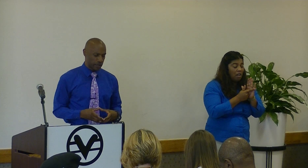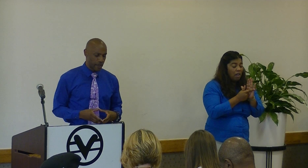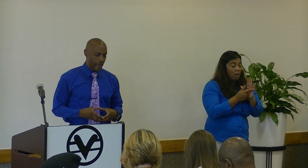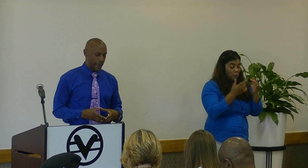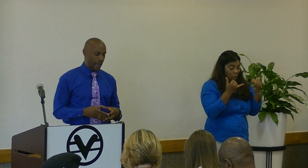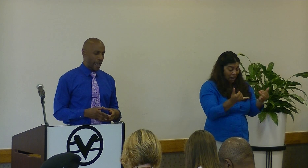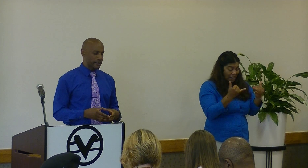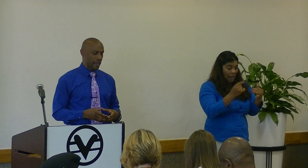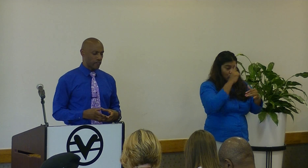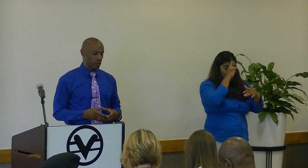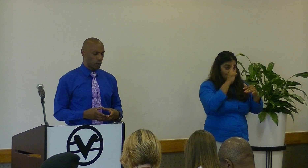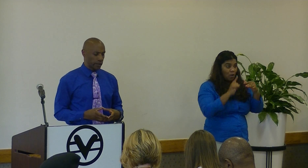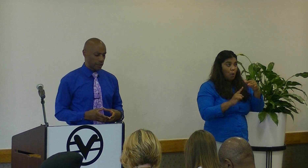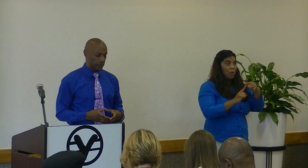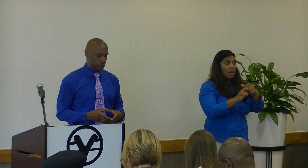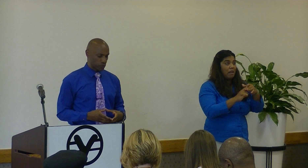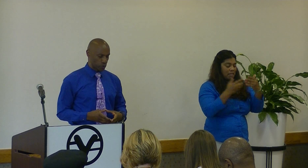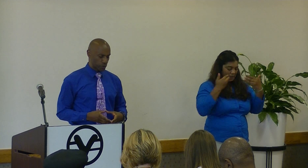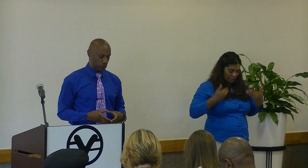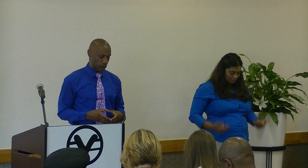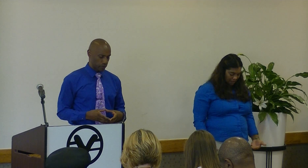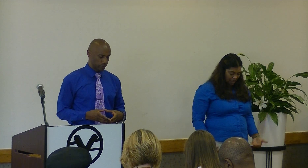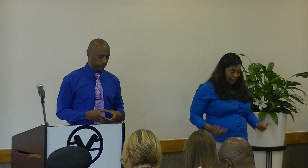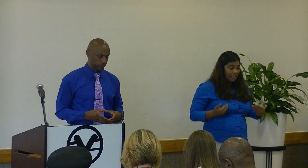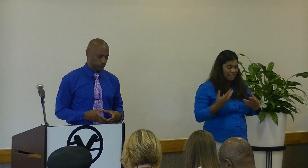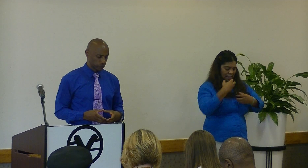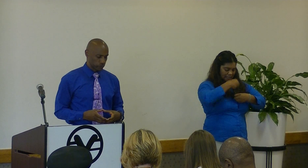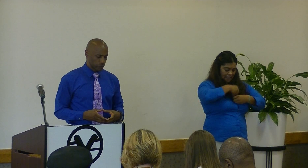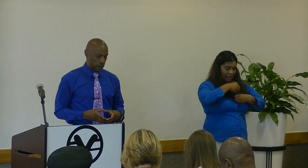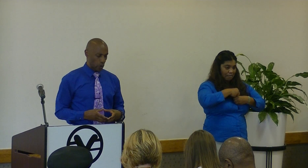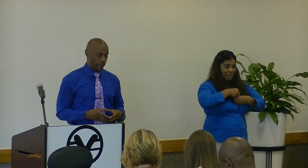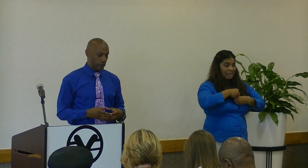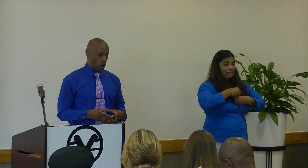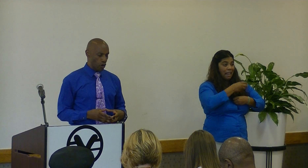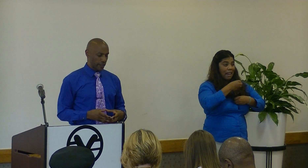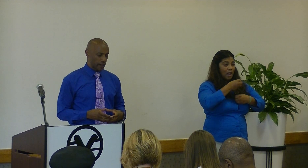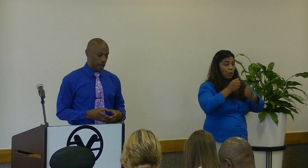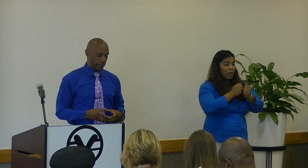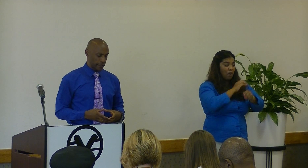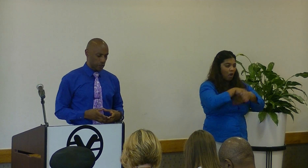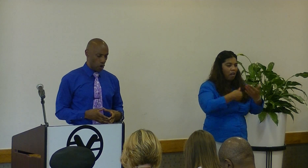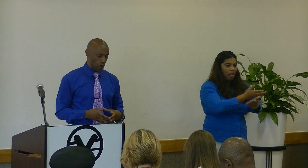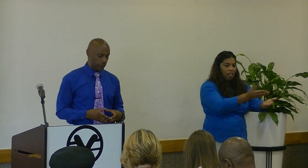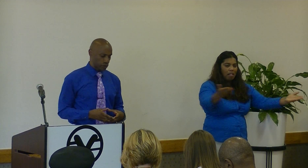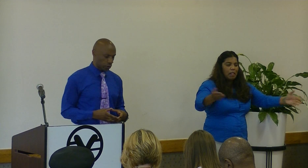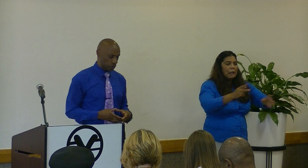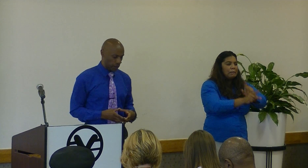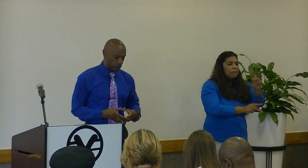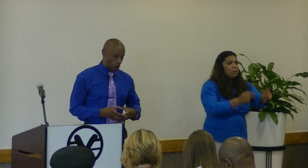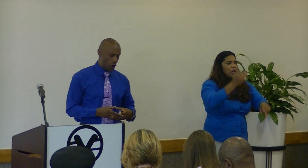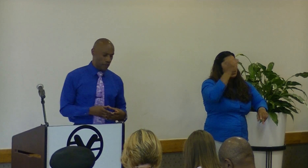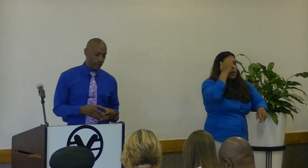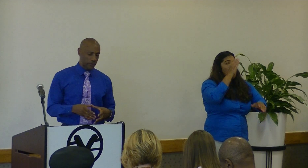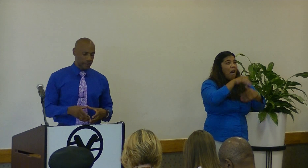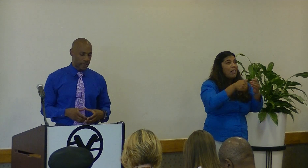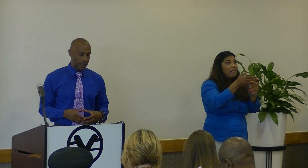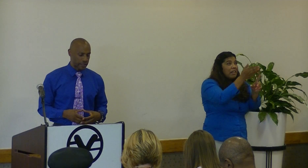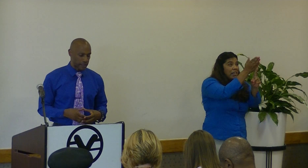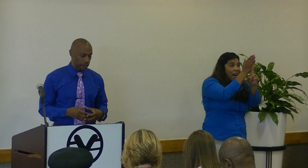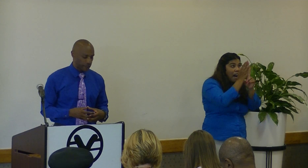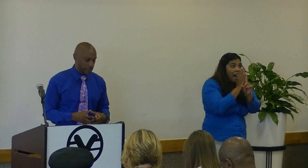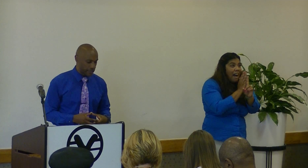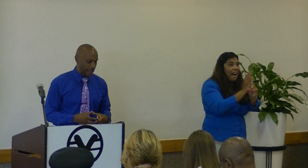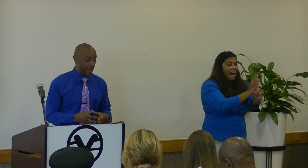as everyone in this room as well. Knowing that all that God is, all that Source is, all that the